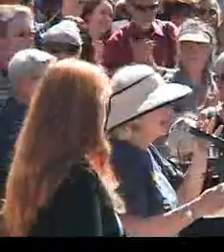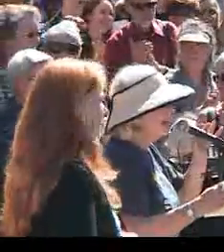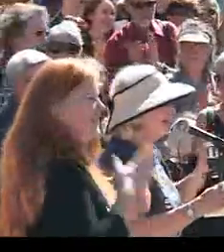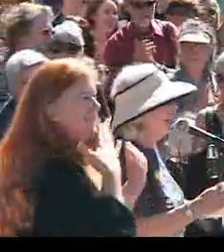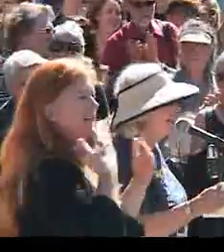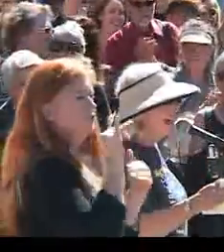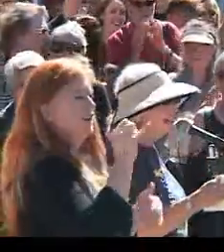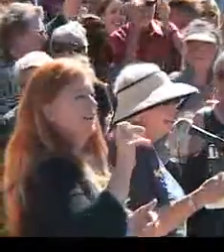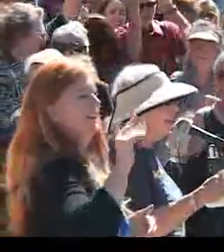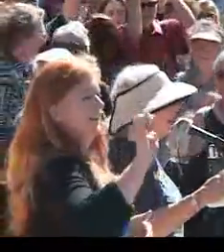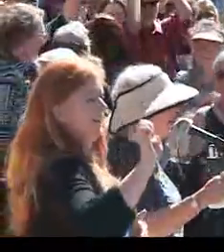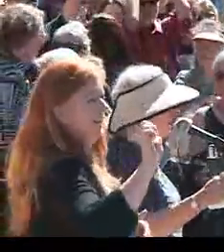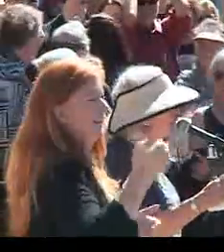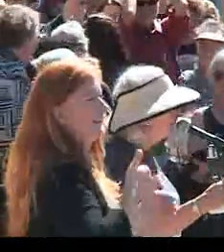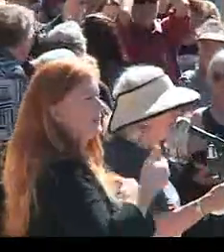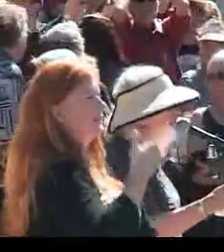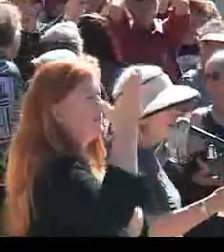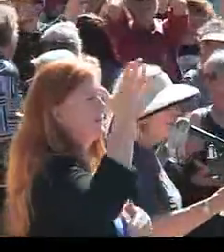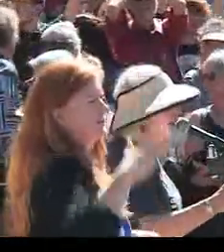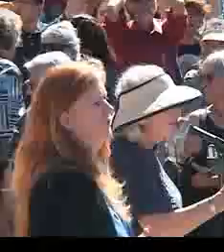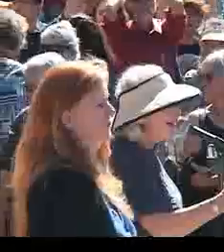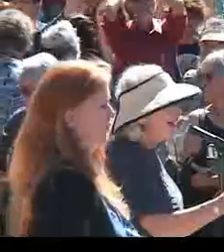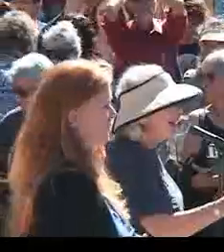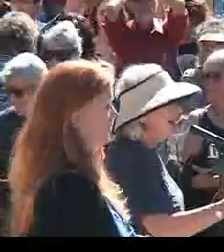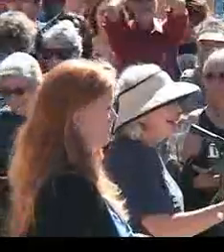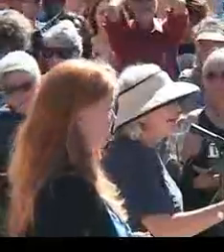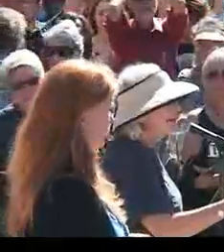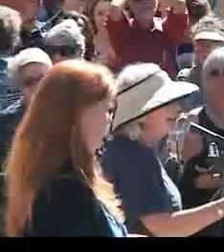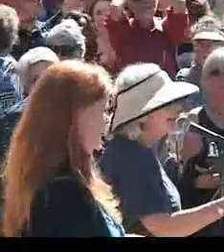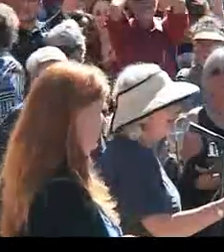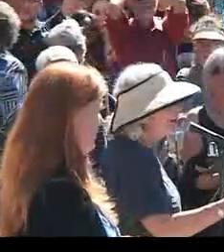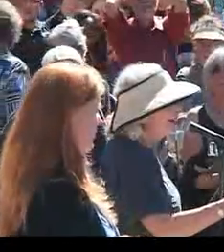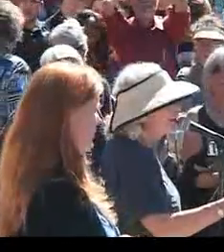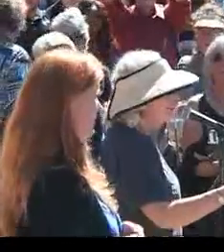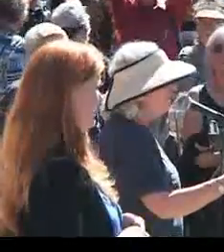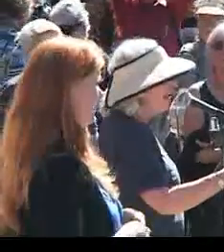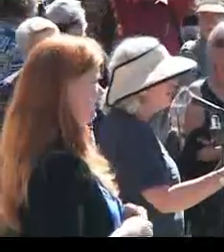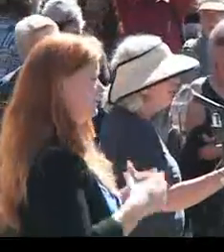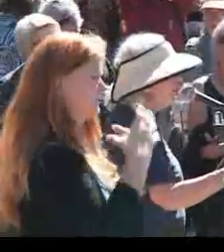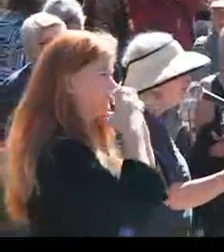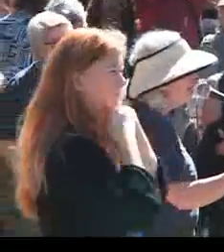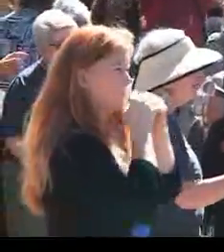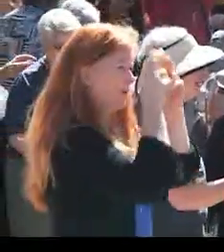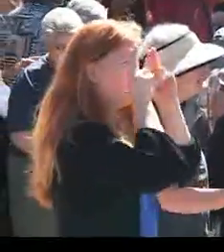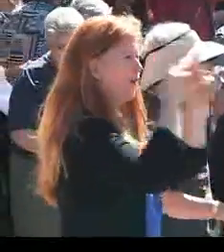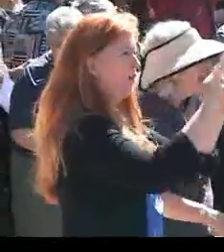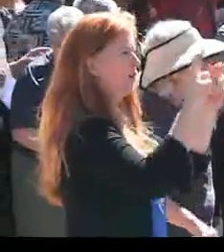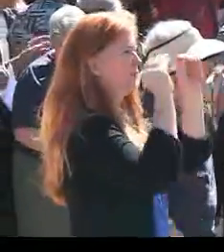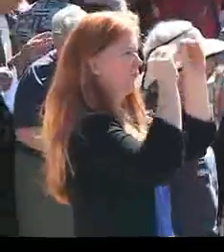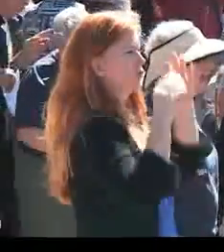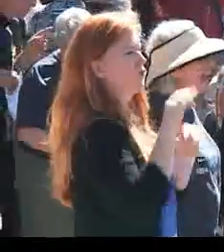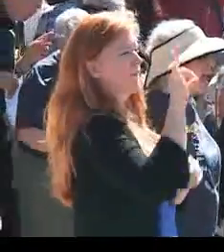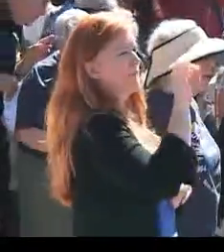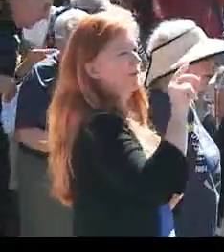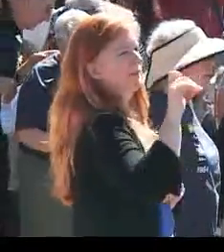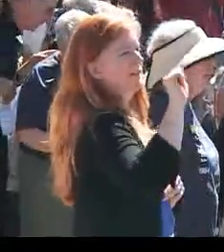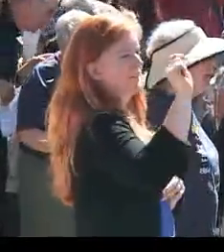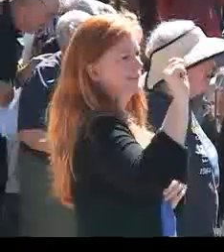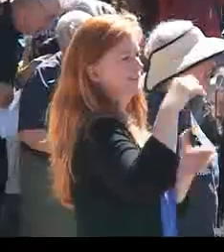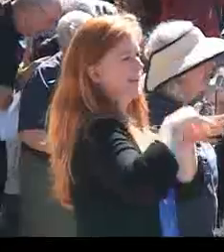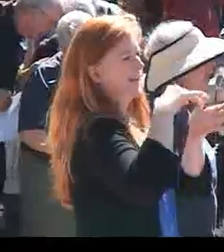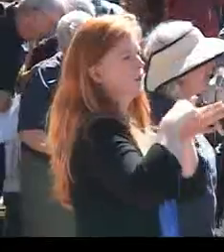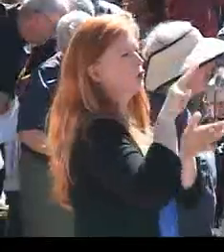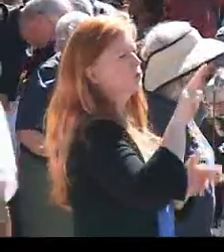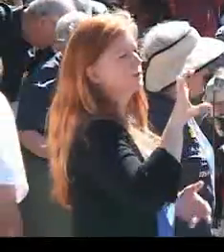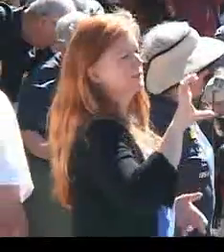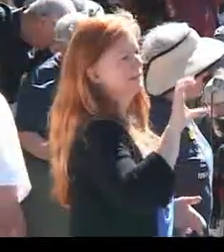Thanks, Jackie. Next speaker will be the distinguished professor of feminist studies at